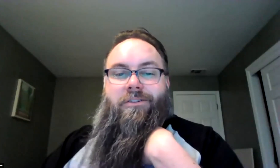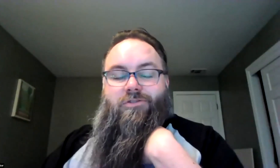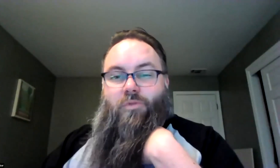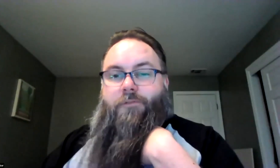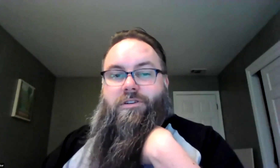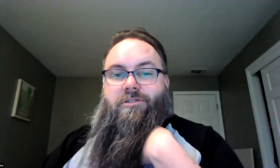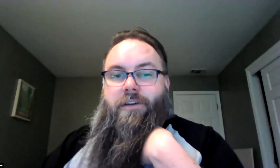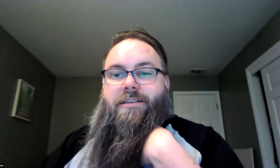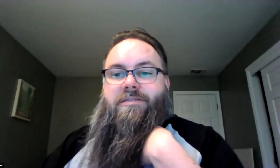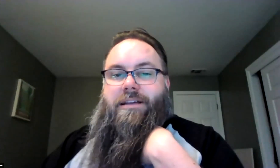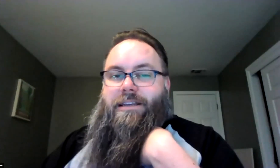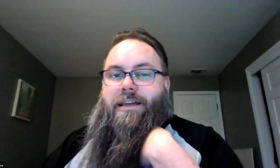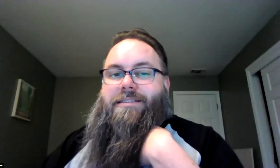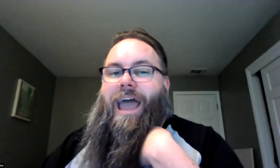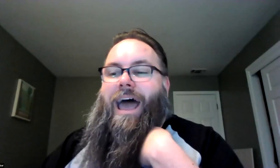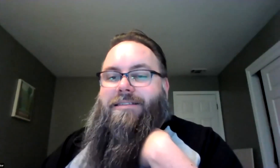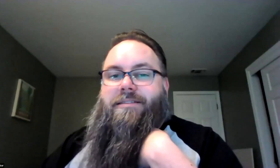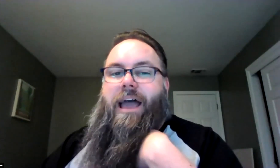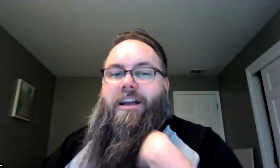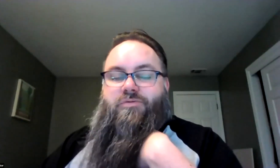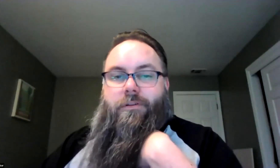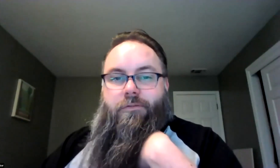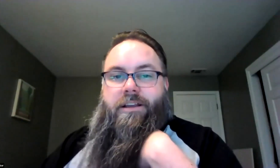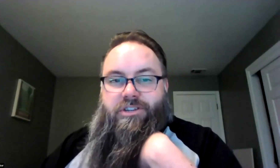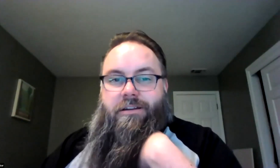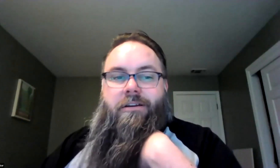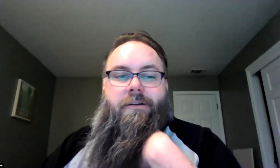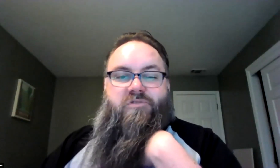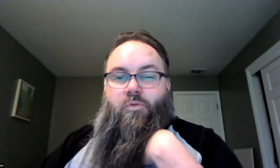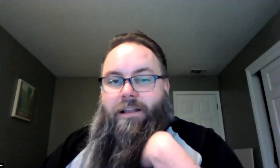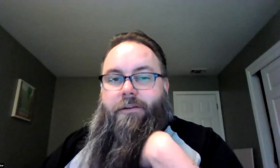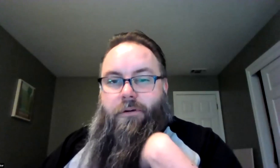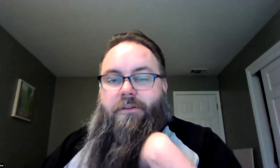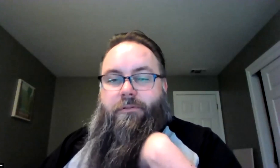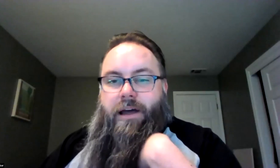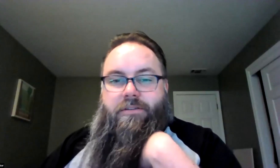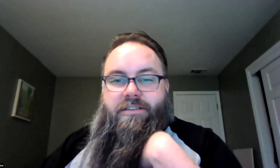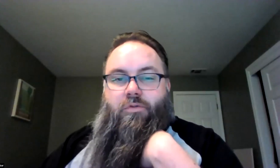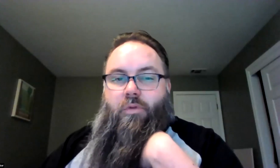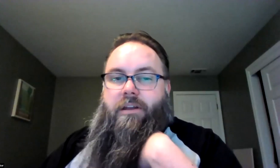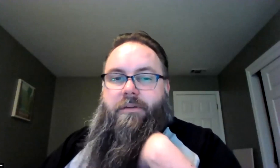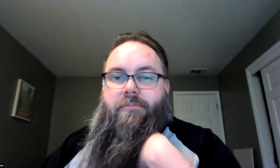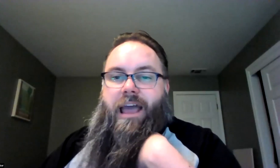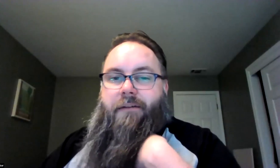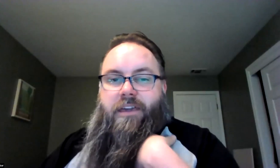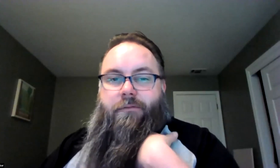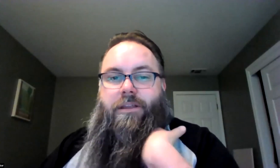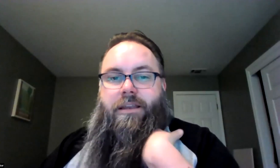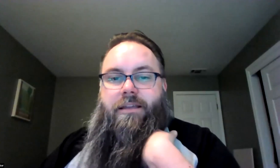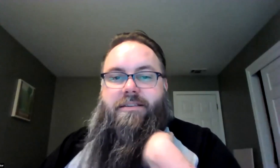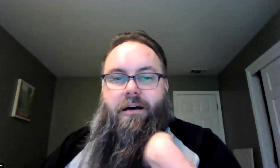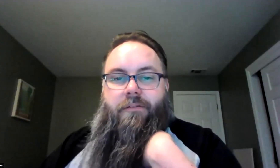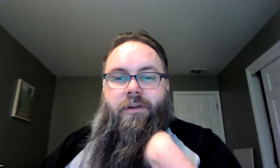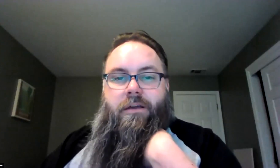out those workforce surveys so that DDS has the actual information directly from the providers. It's a great way to be able to advocate